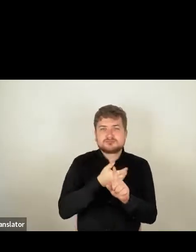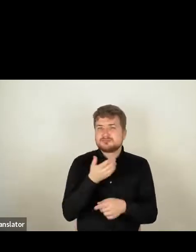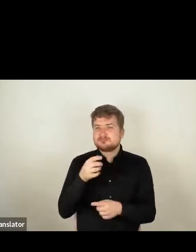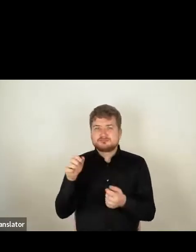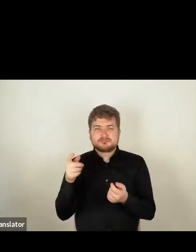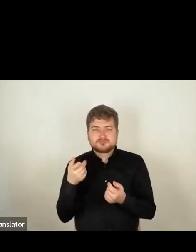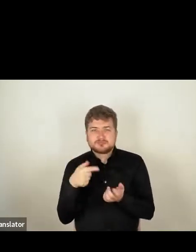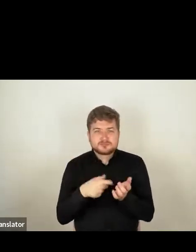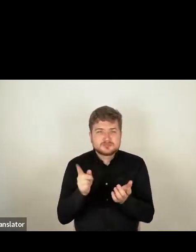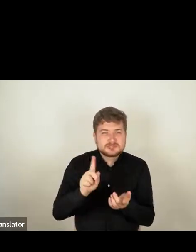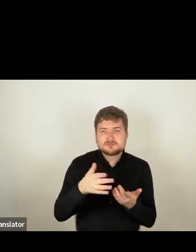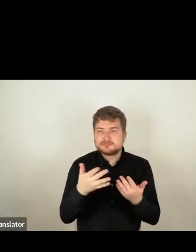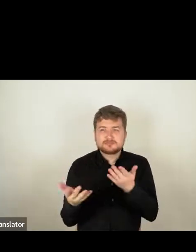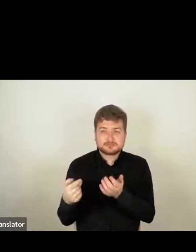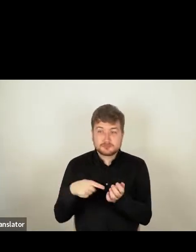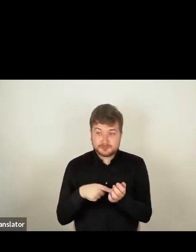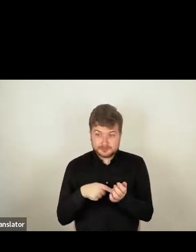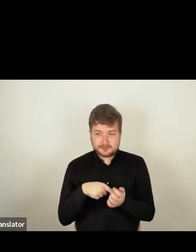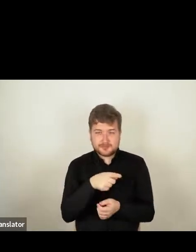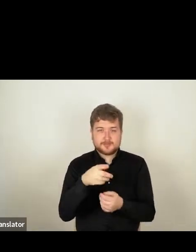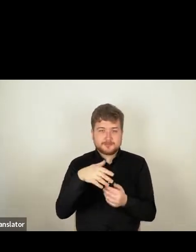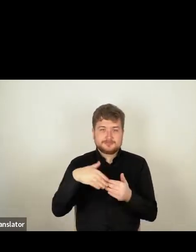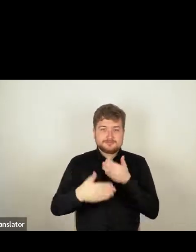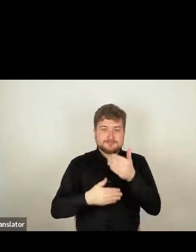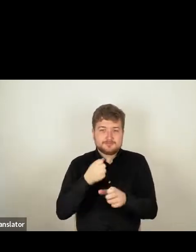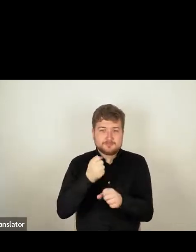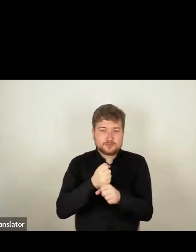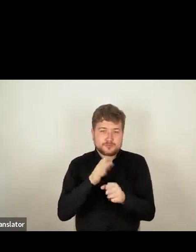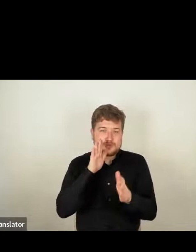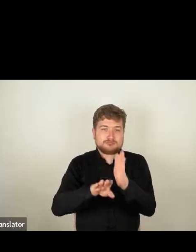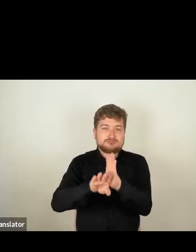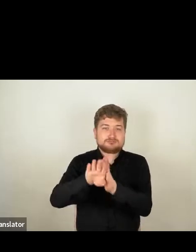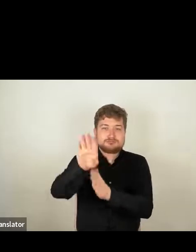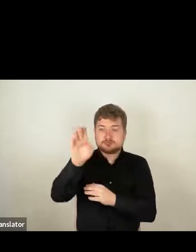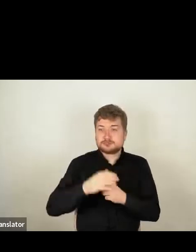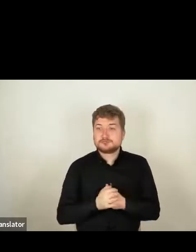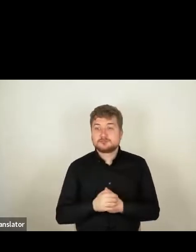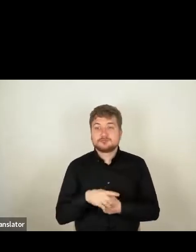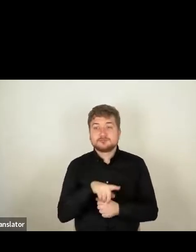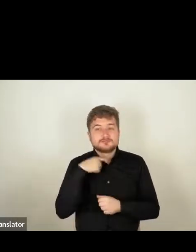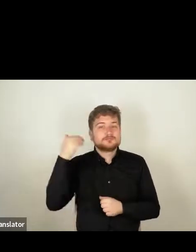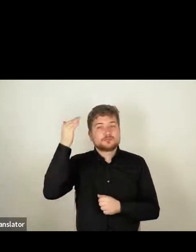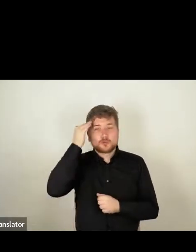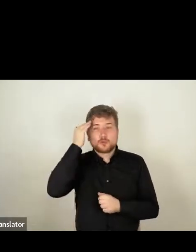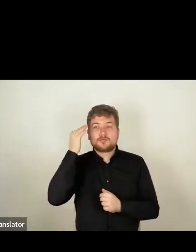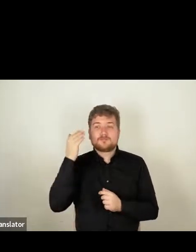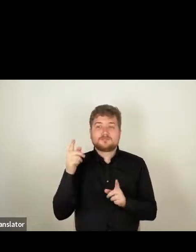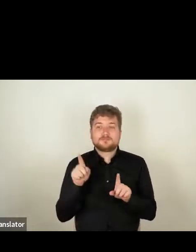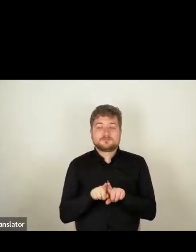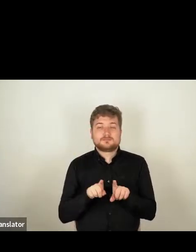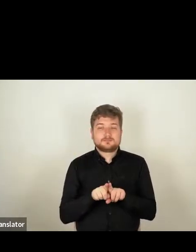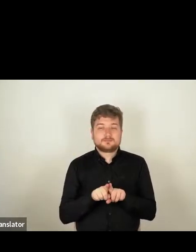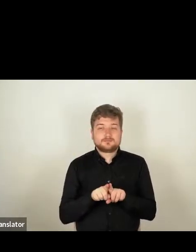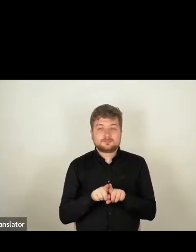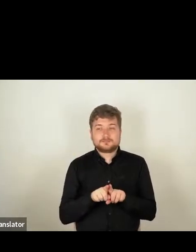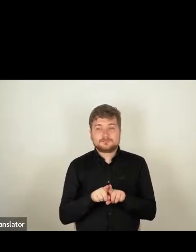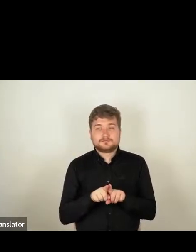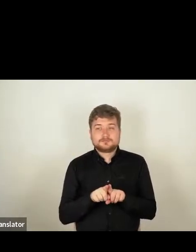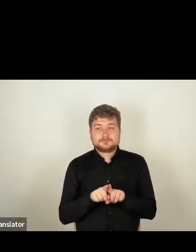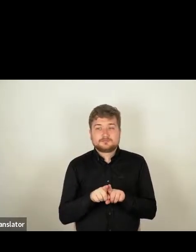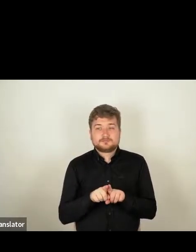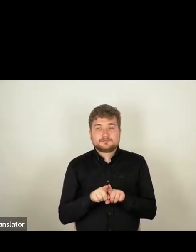working on them. Also, we know that anatomically, physiologically, and in many other ways, enough work now is being done to show